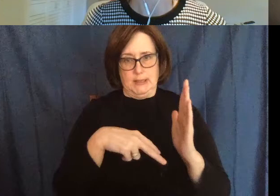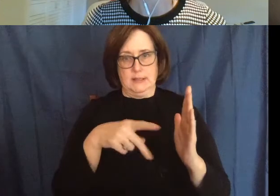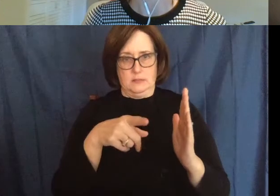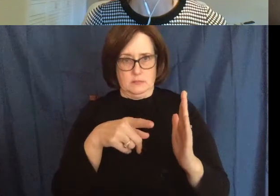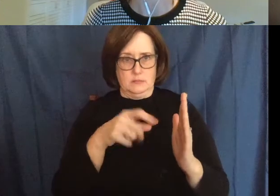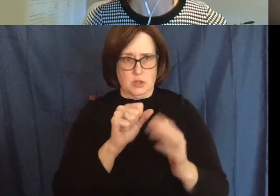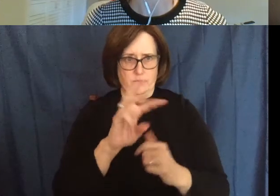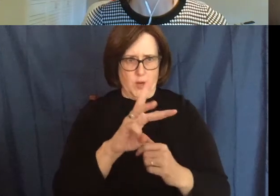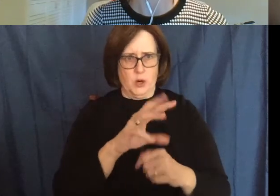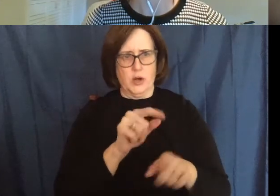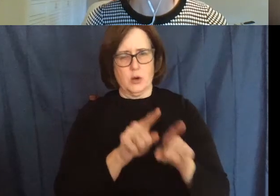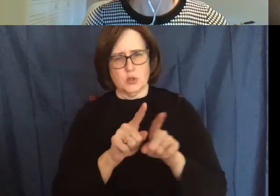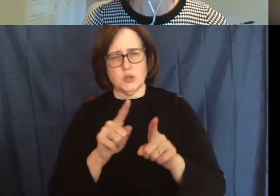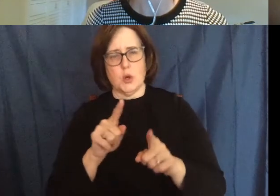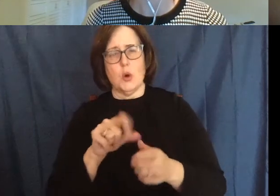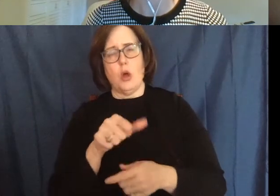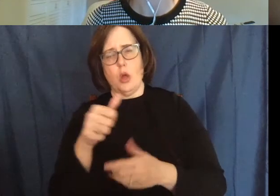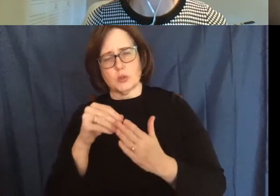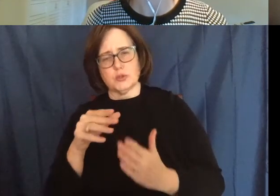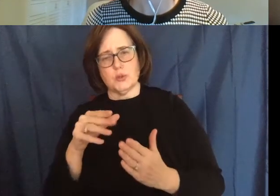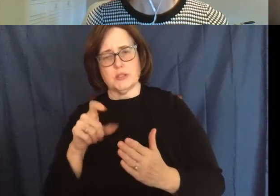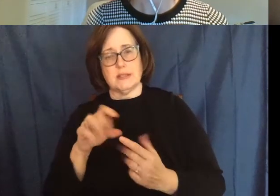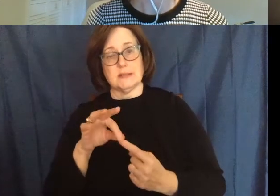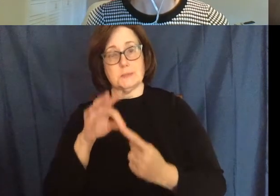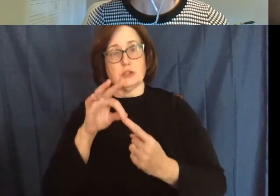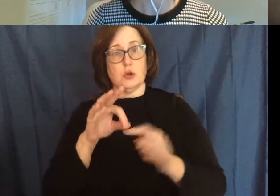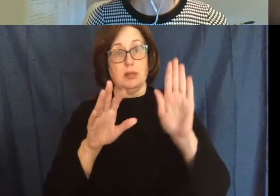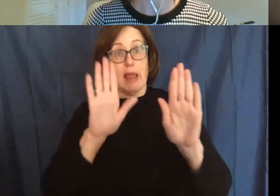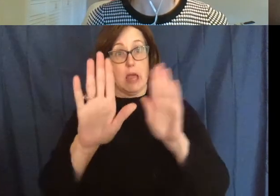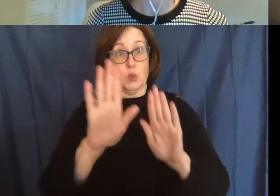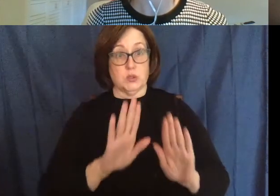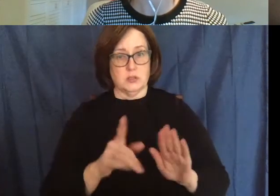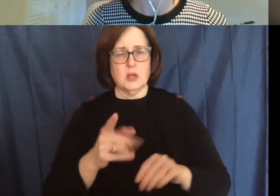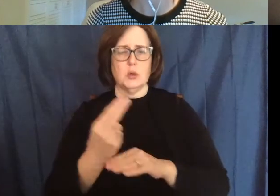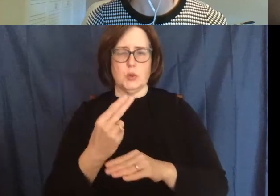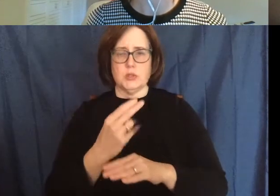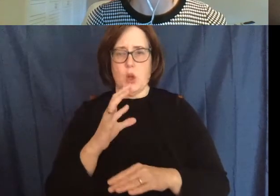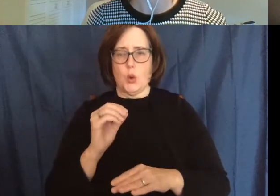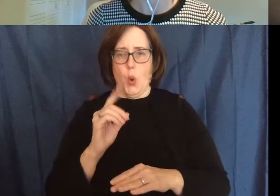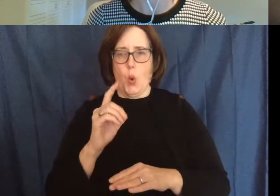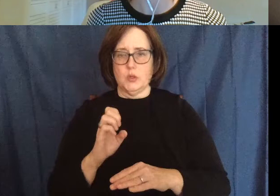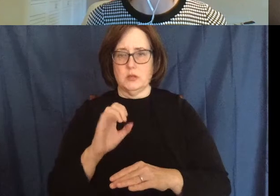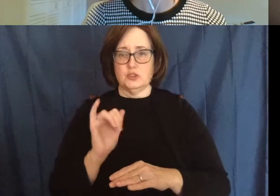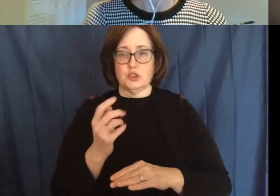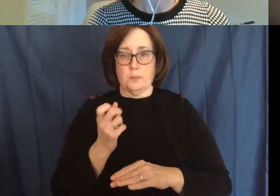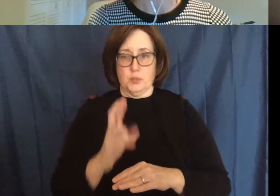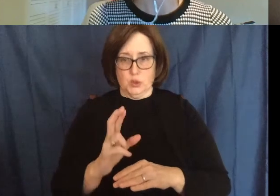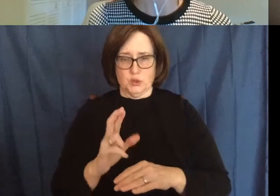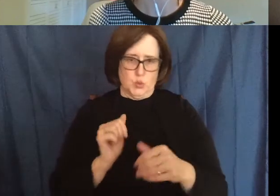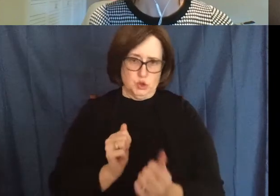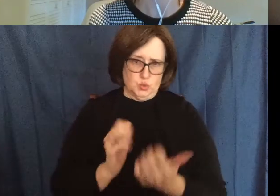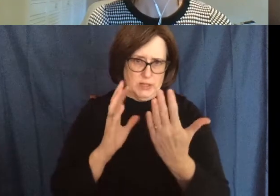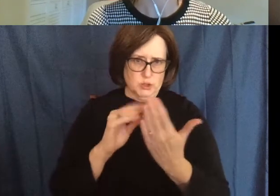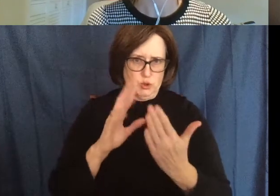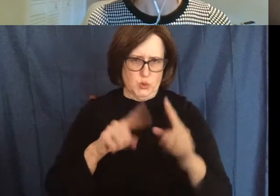vision disabilities can benefit from using Code Jumper, which helps teachers address the diverse needs of all students. So with